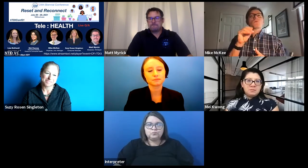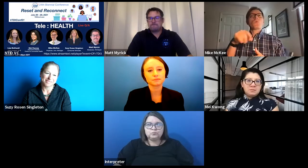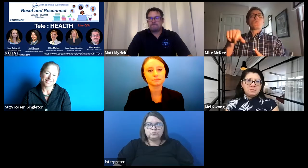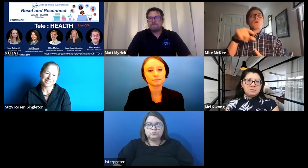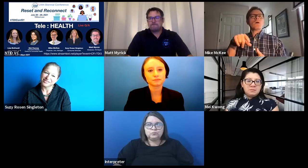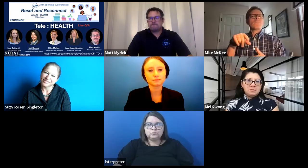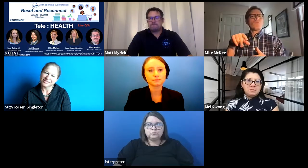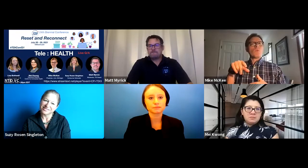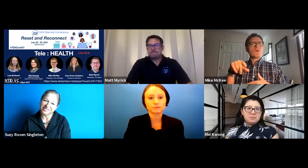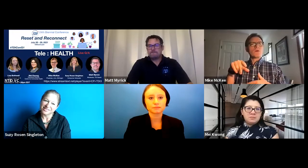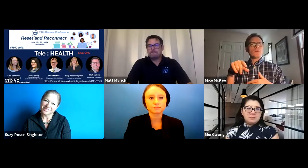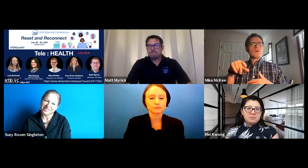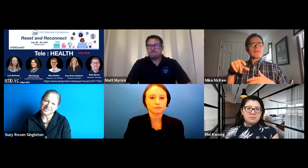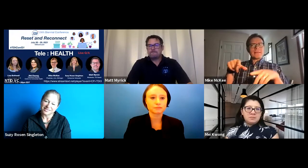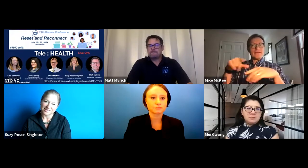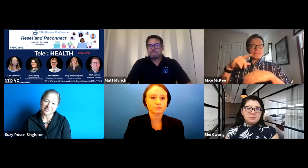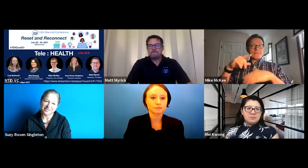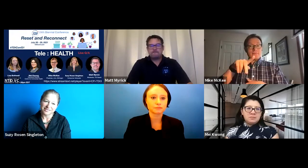Sure, thank you so much for the question.